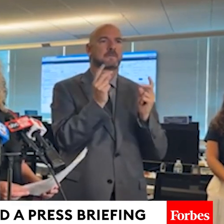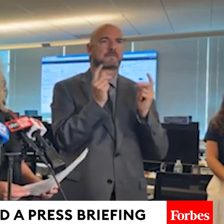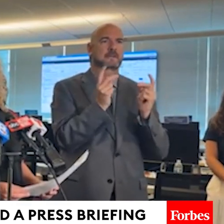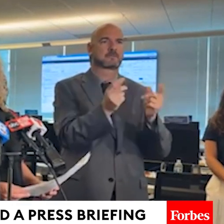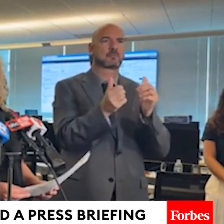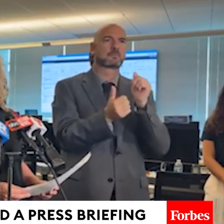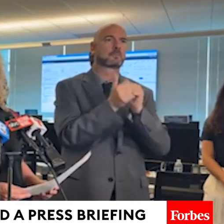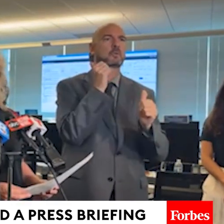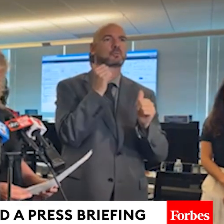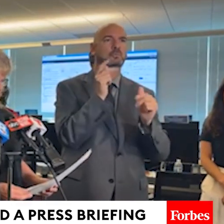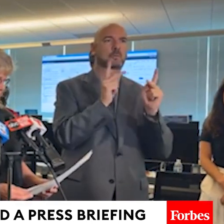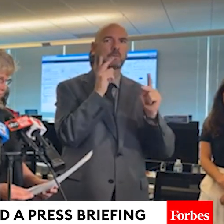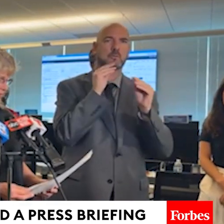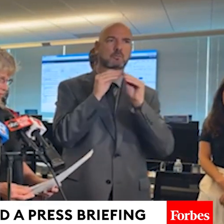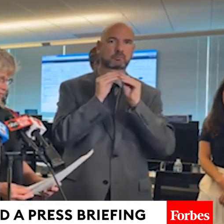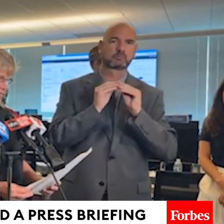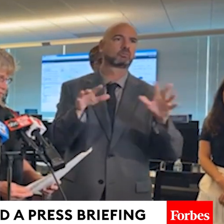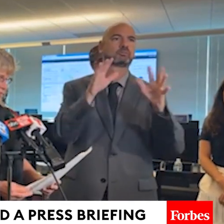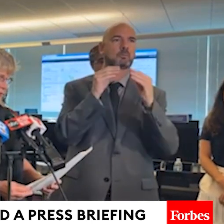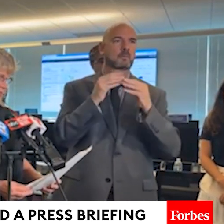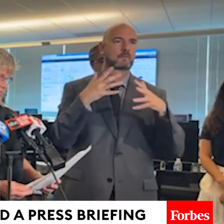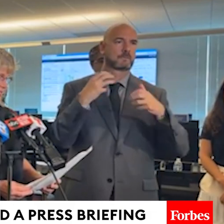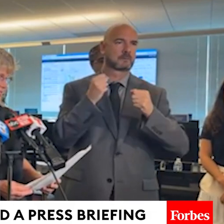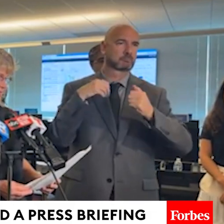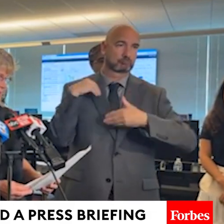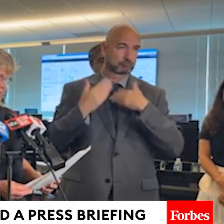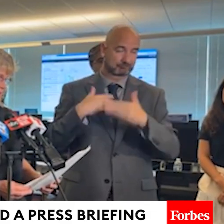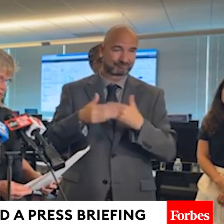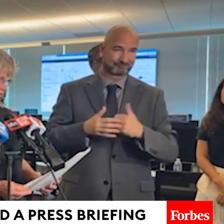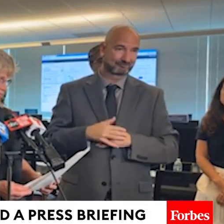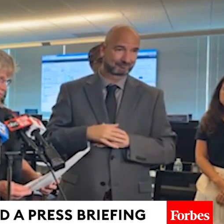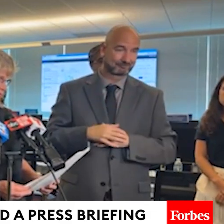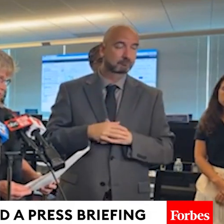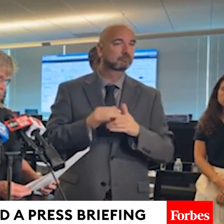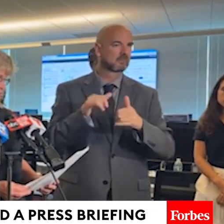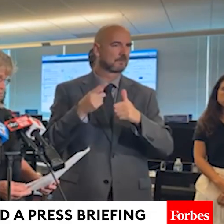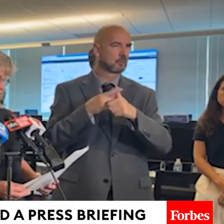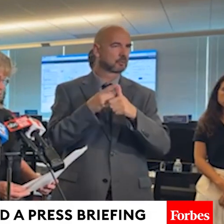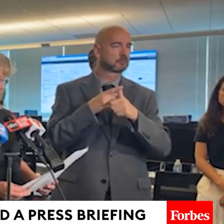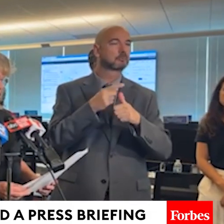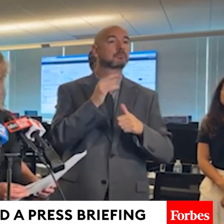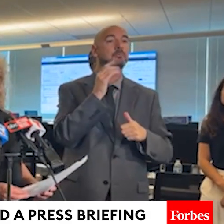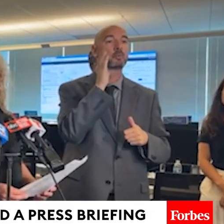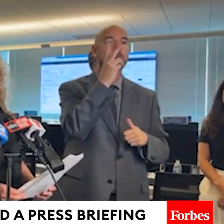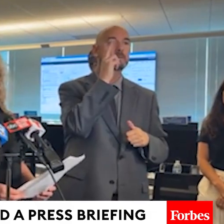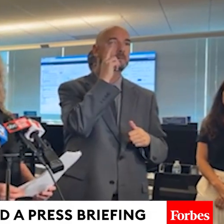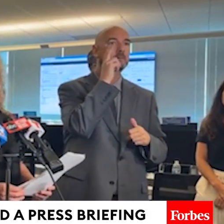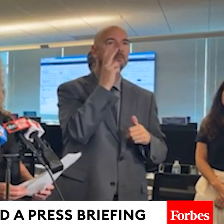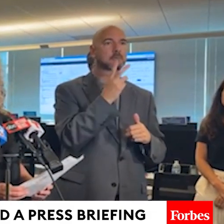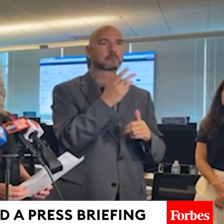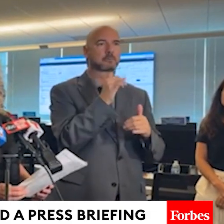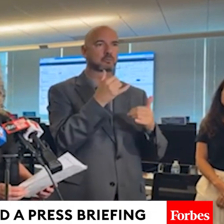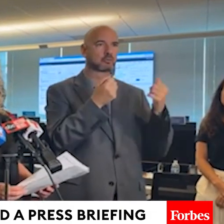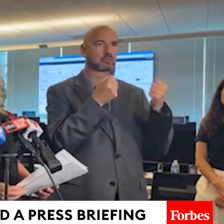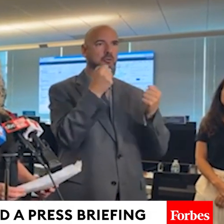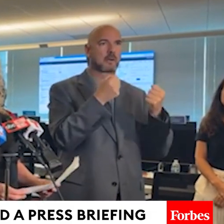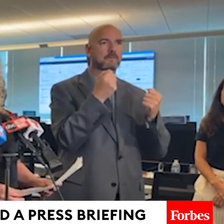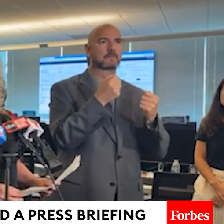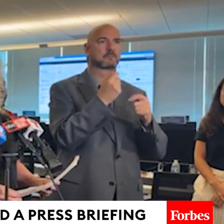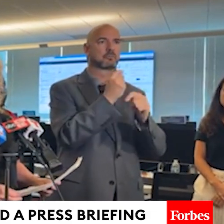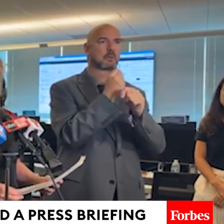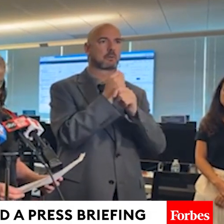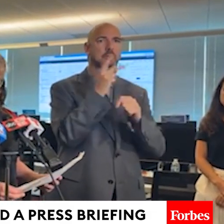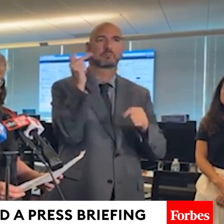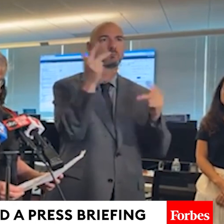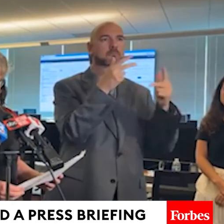in the shortest amount of time. You will see these number of trucks in your neighborhood start to grow, and they will be making more